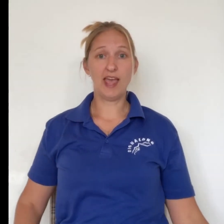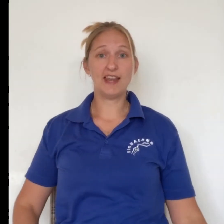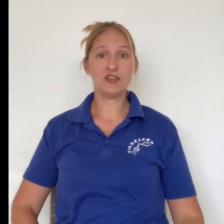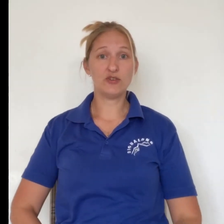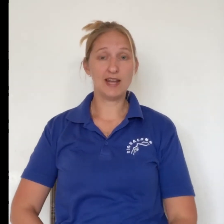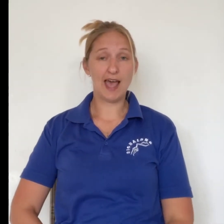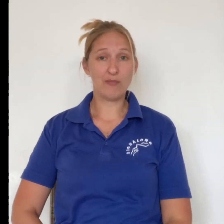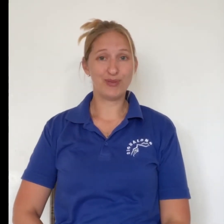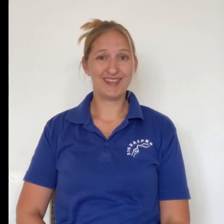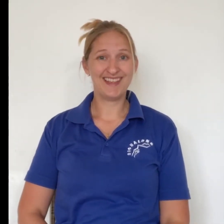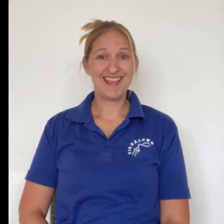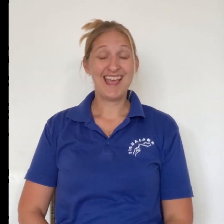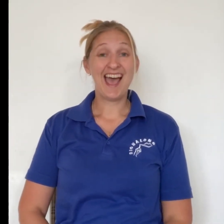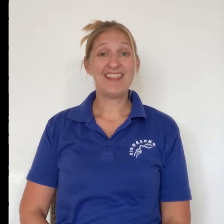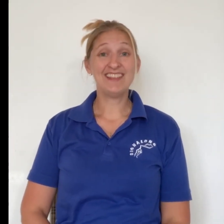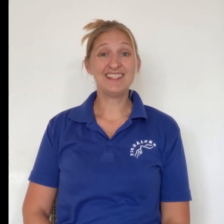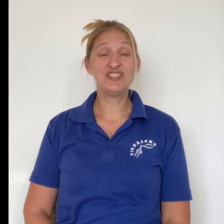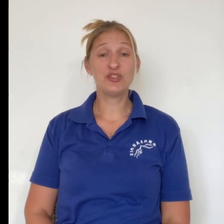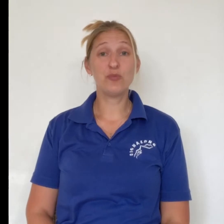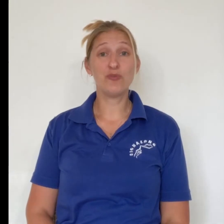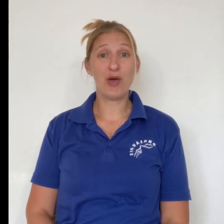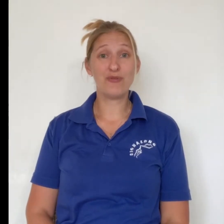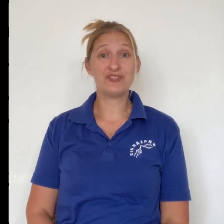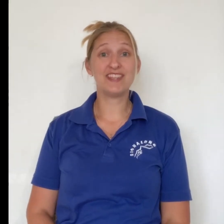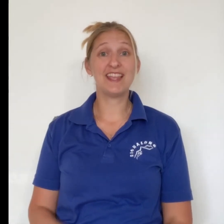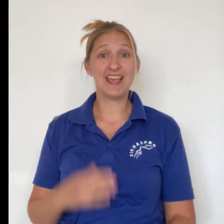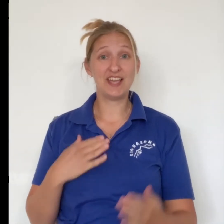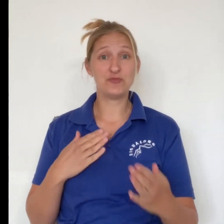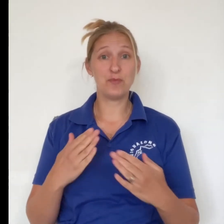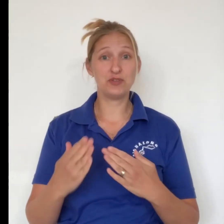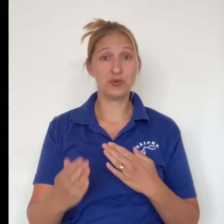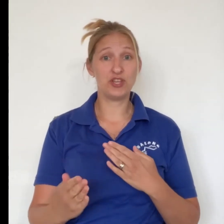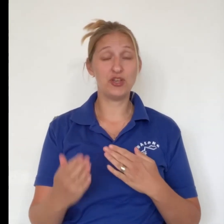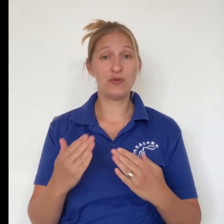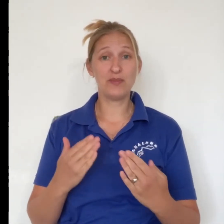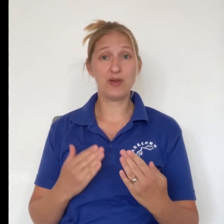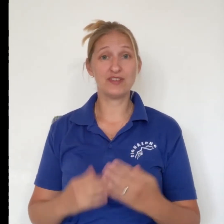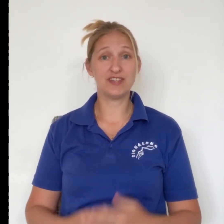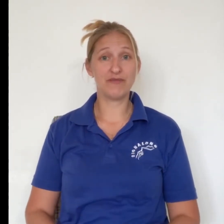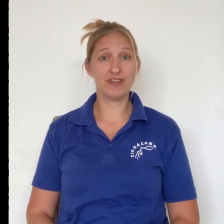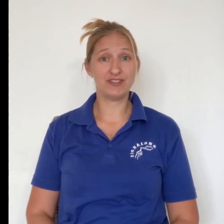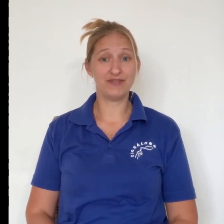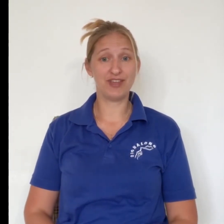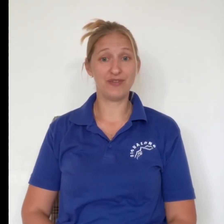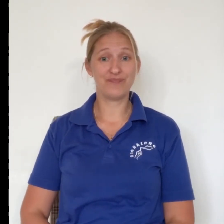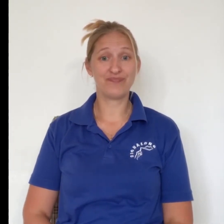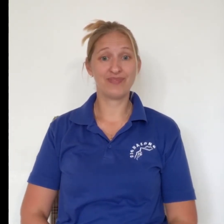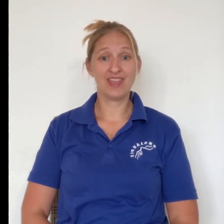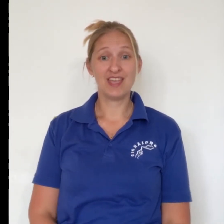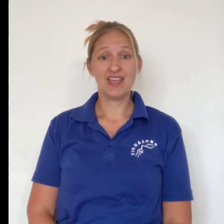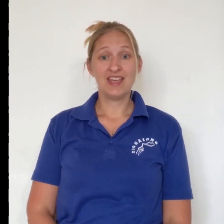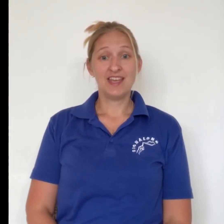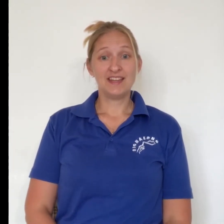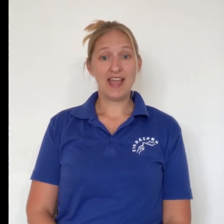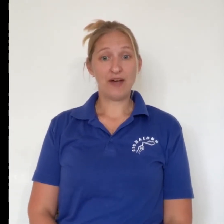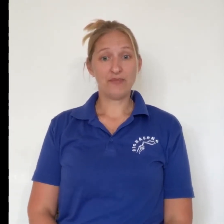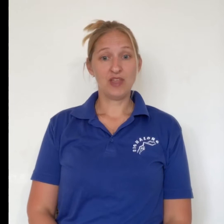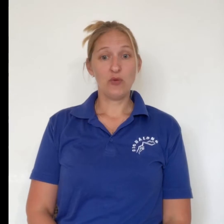in your lap. And this is to promote the engagement between you and the person in front of you. Now, when